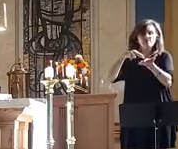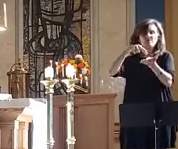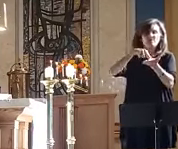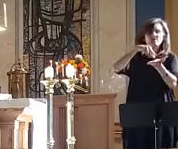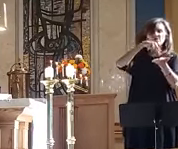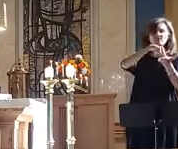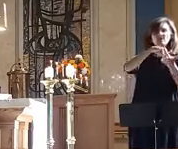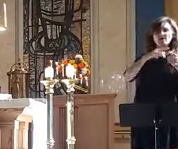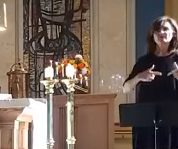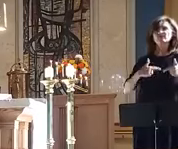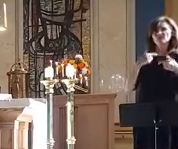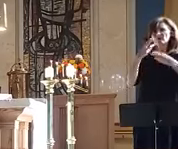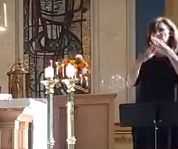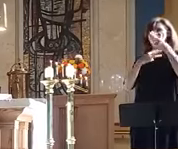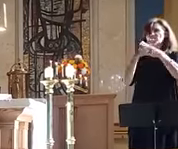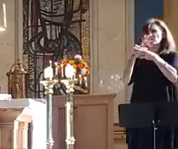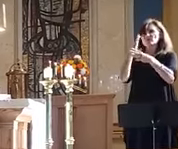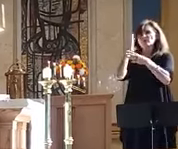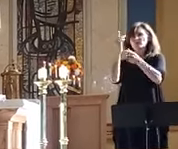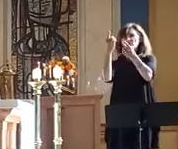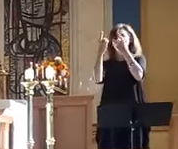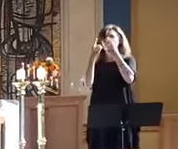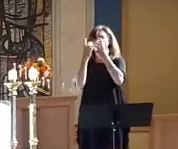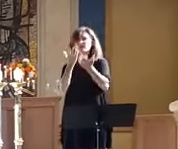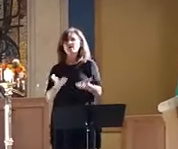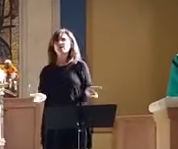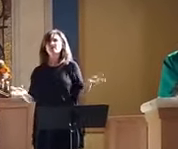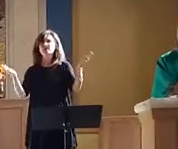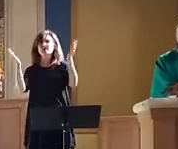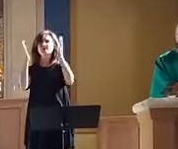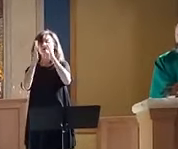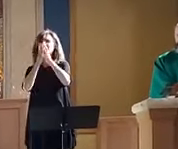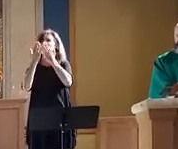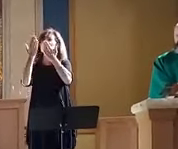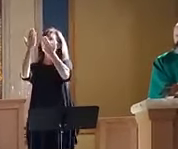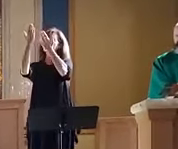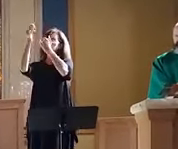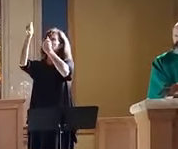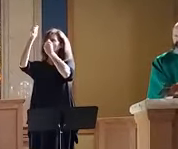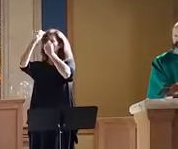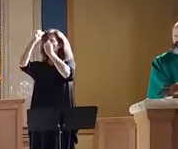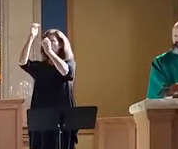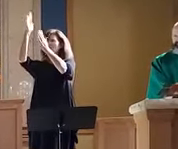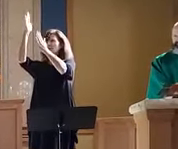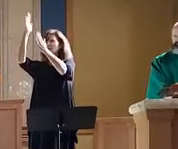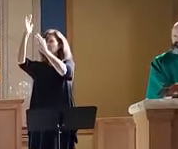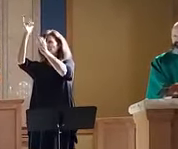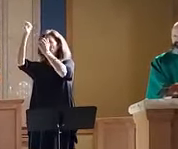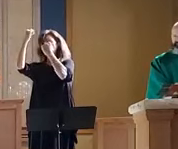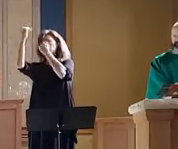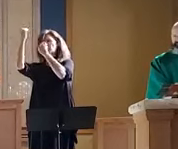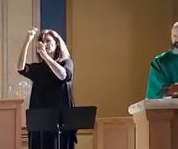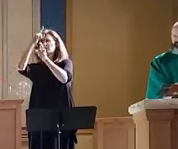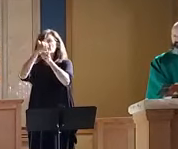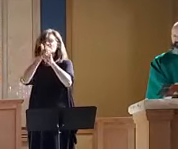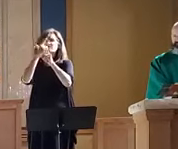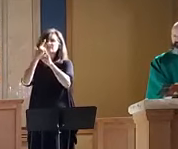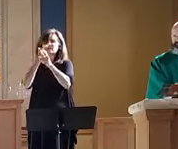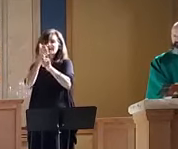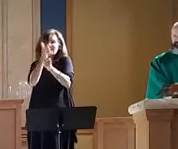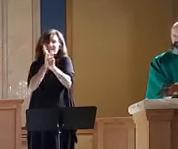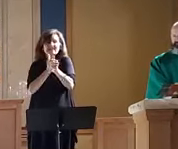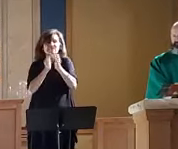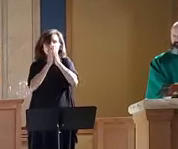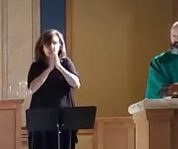and a life for the world to come. Amen. To God the Father Almighty, dear brothers and sisters, may every prayer of our heart